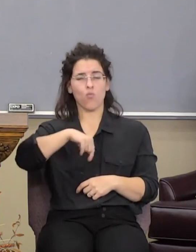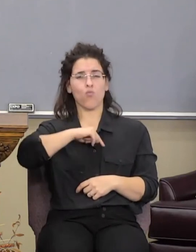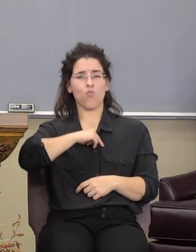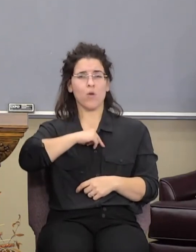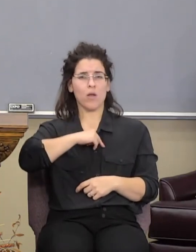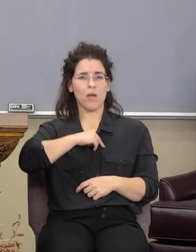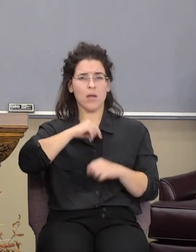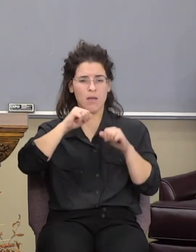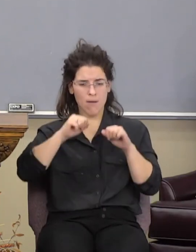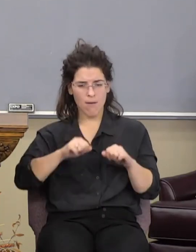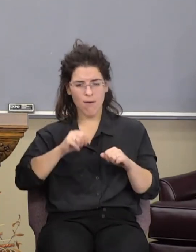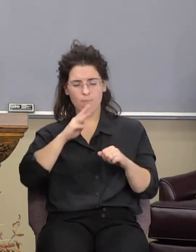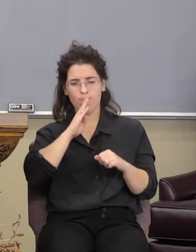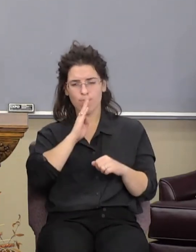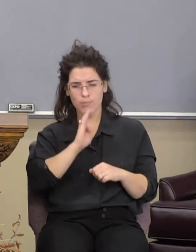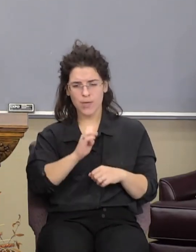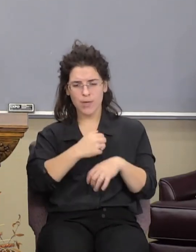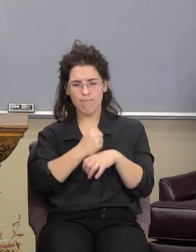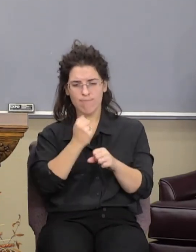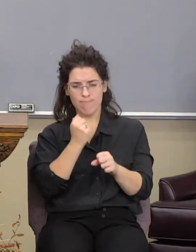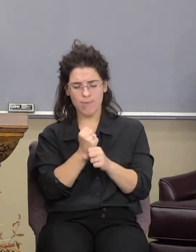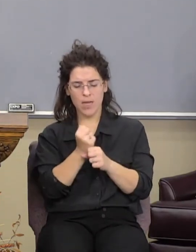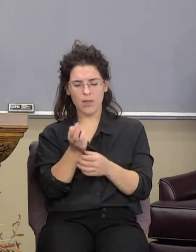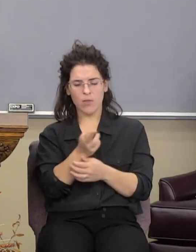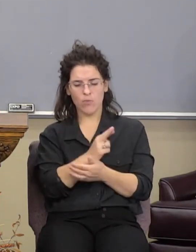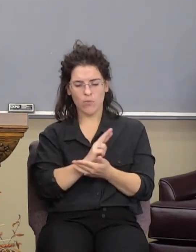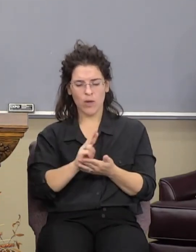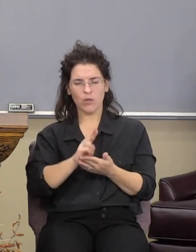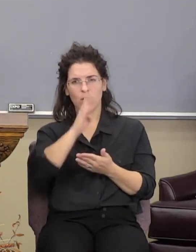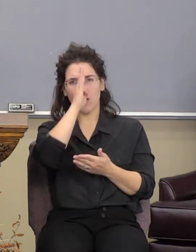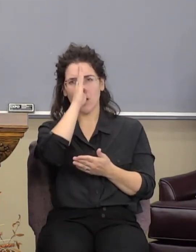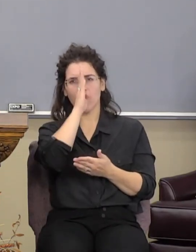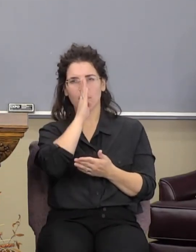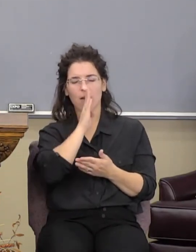be made the righteousness